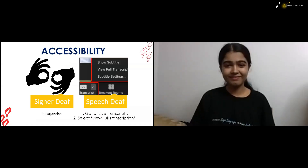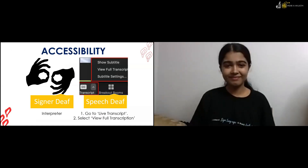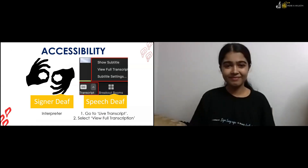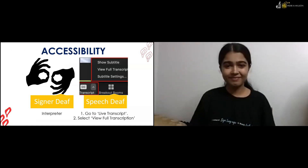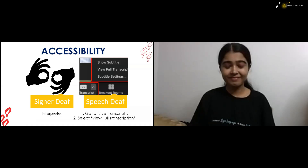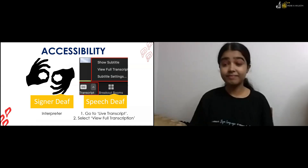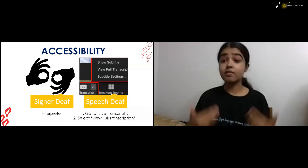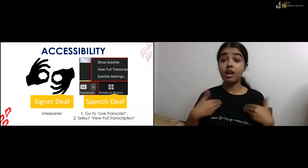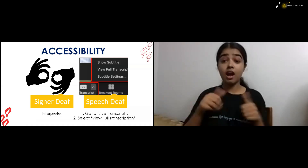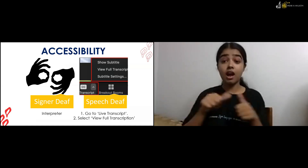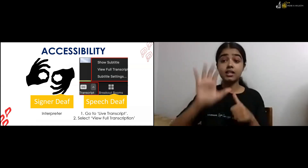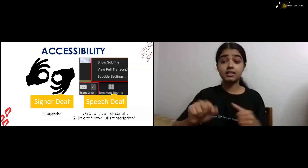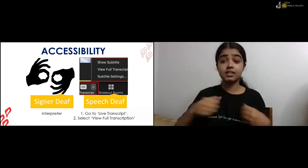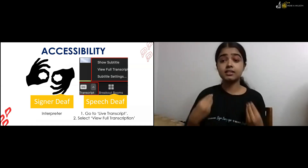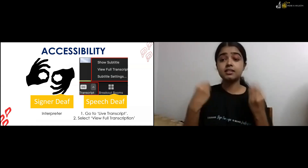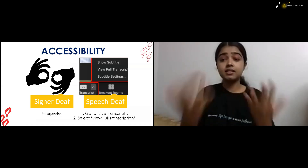slide, please.